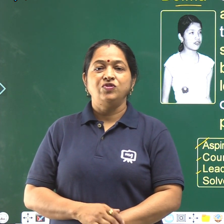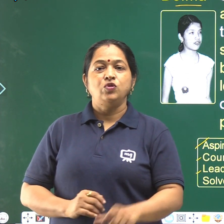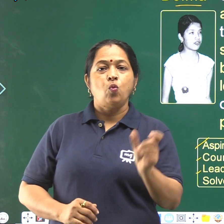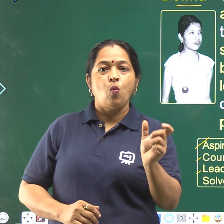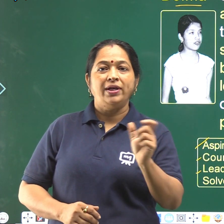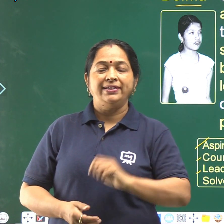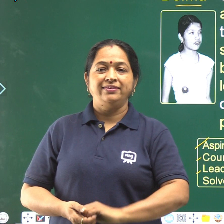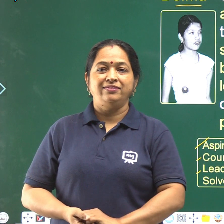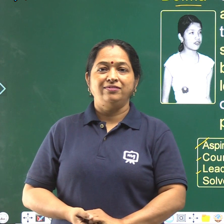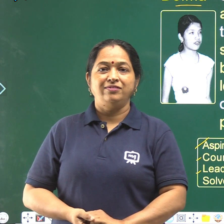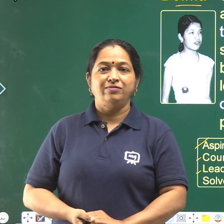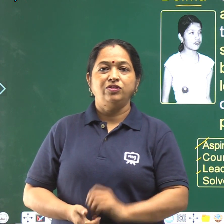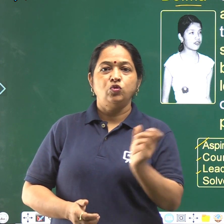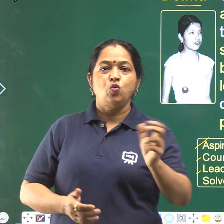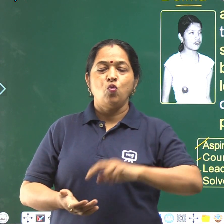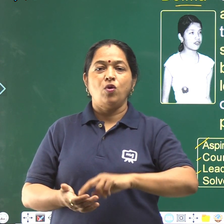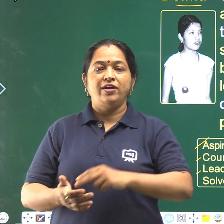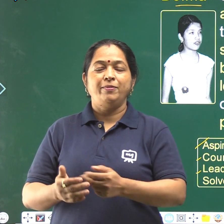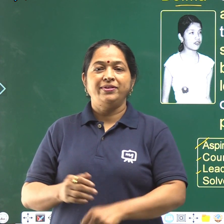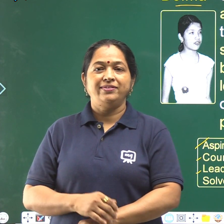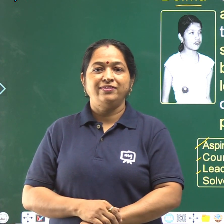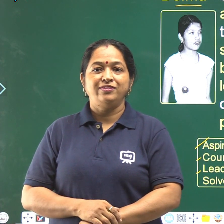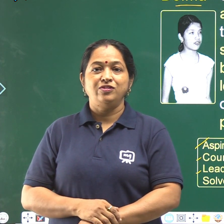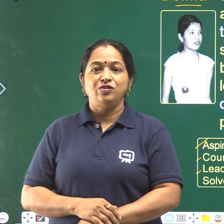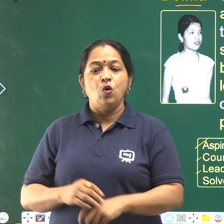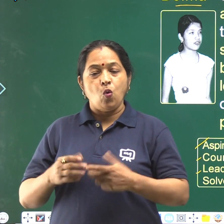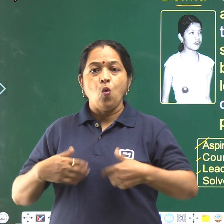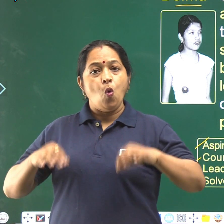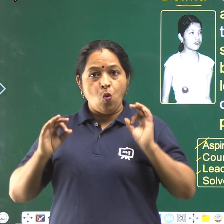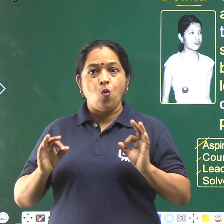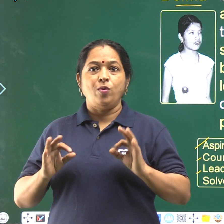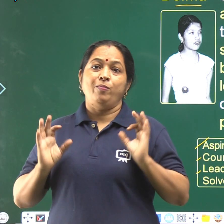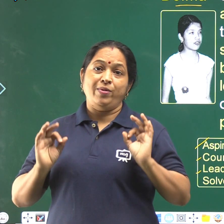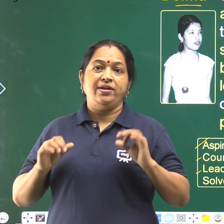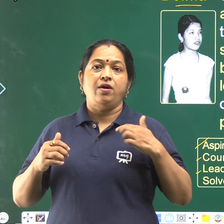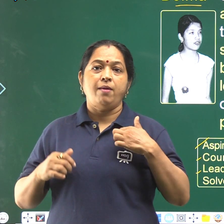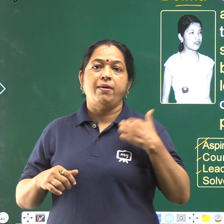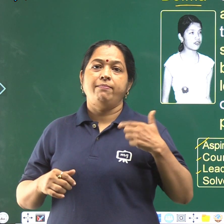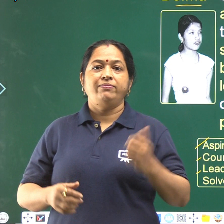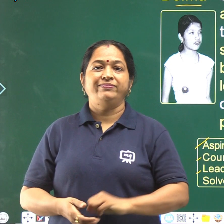Quality. Quality means? Gun.